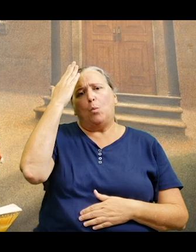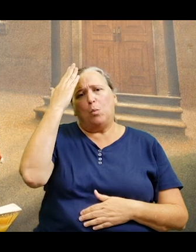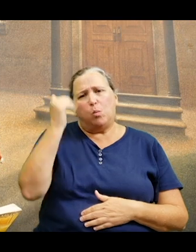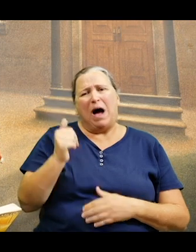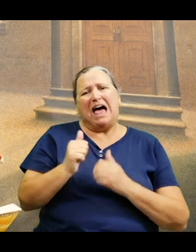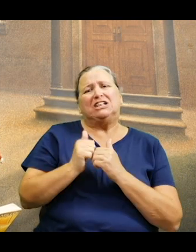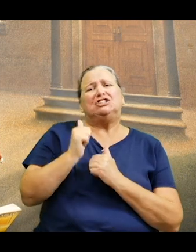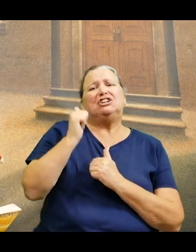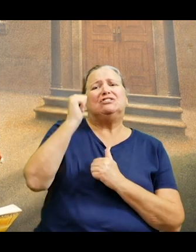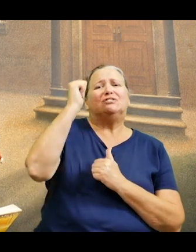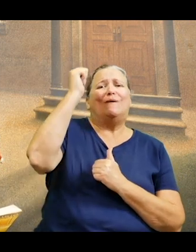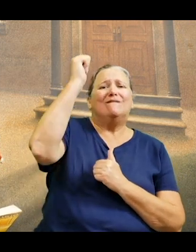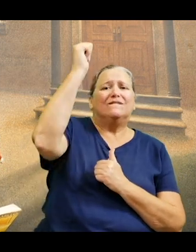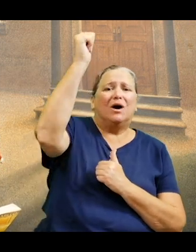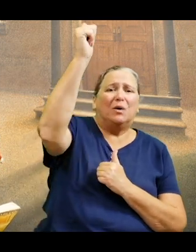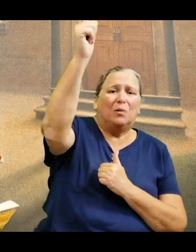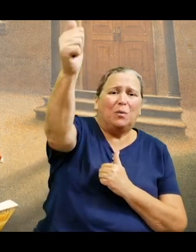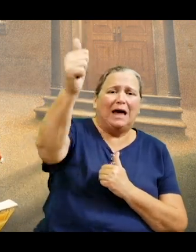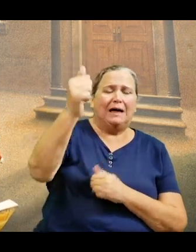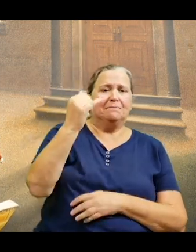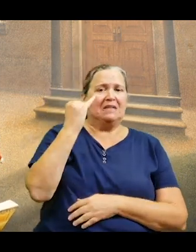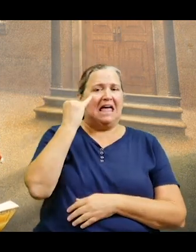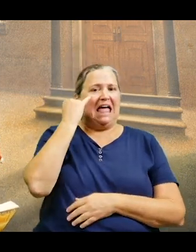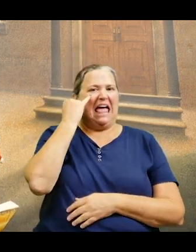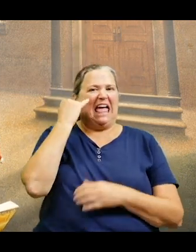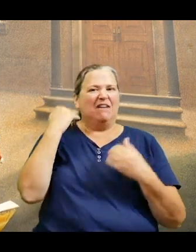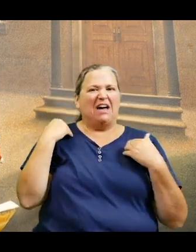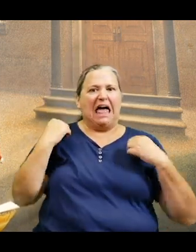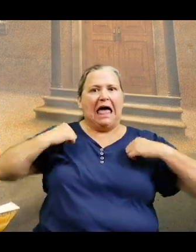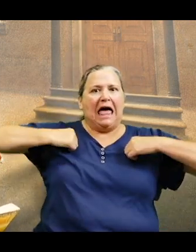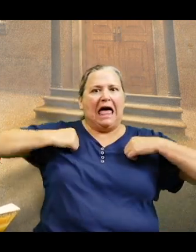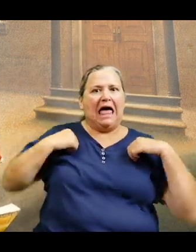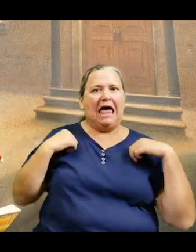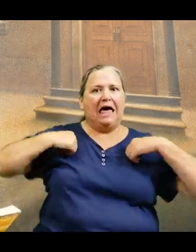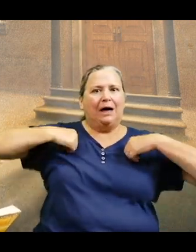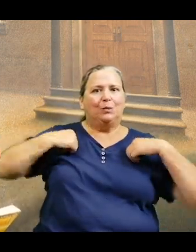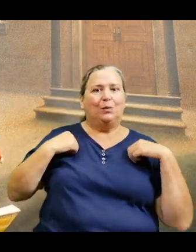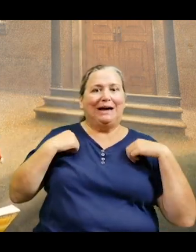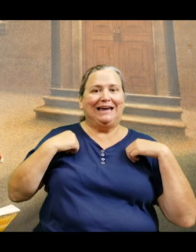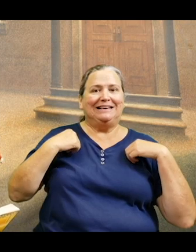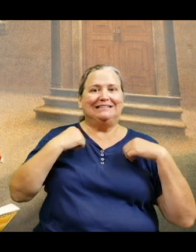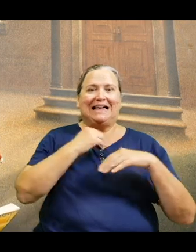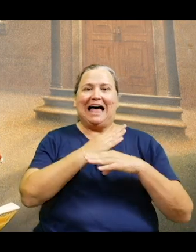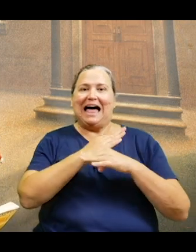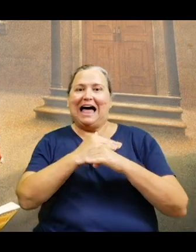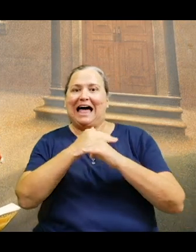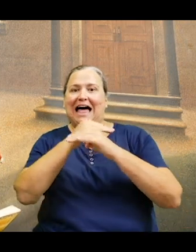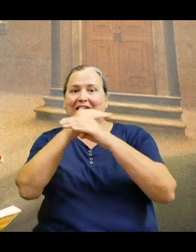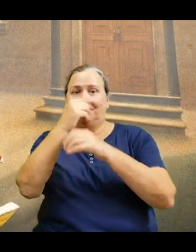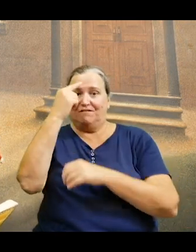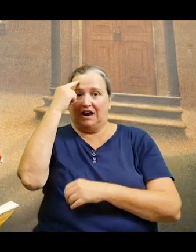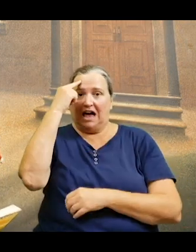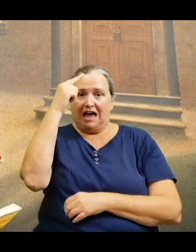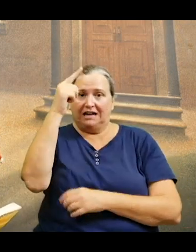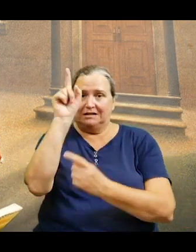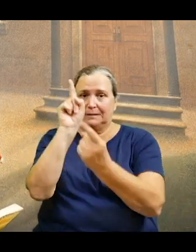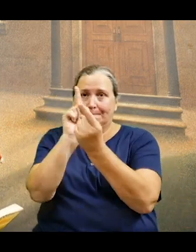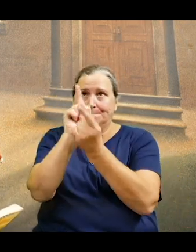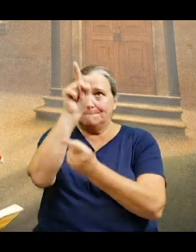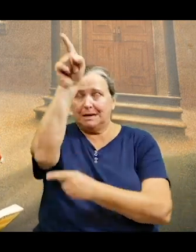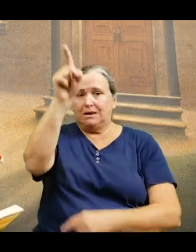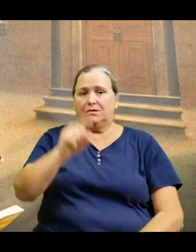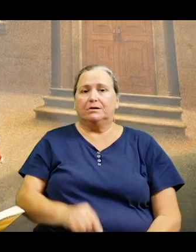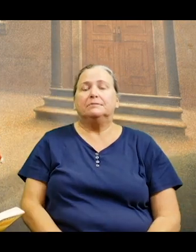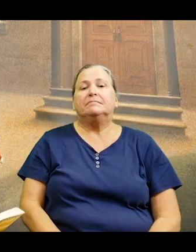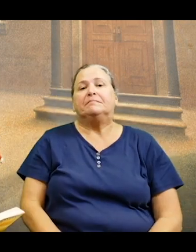so far away? If only I had wings, he thought, I could fly to her. Out of the corner of